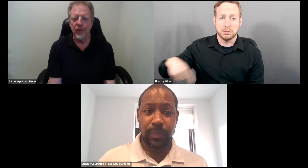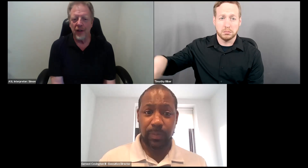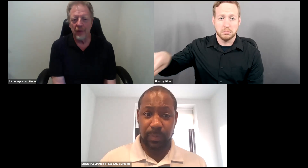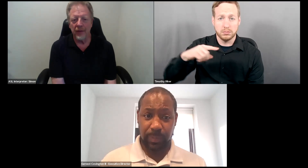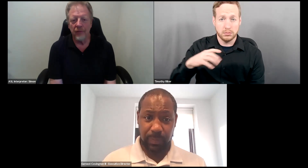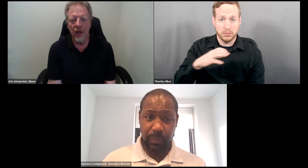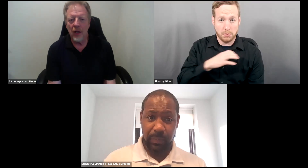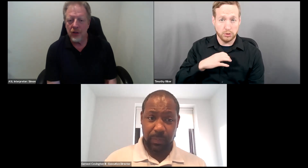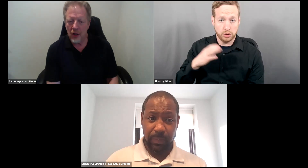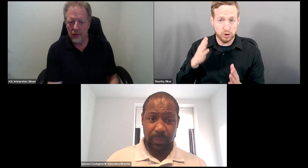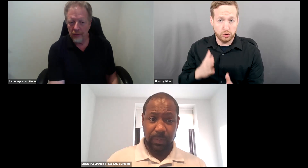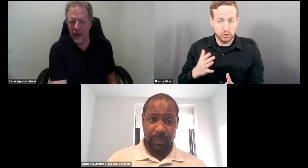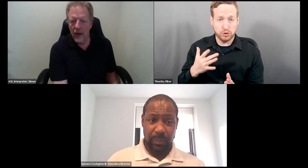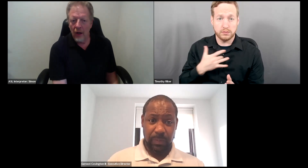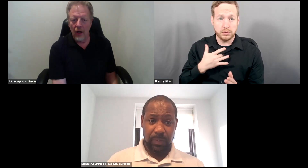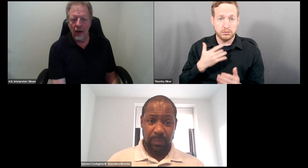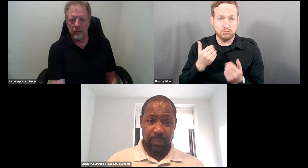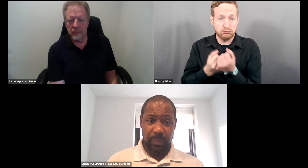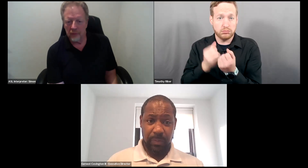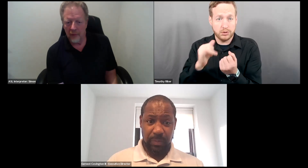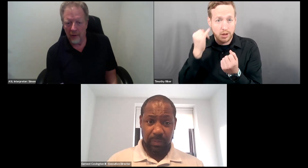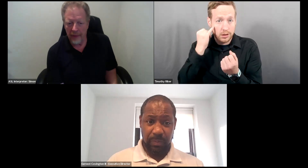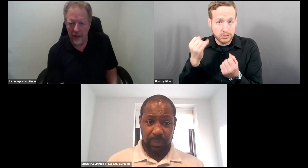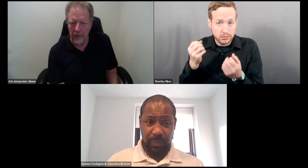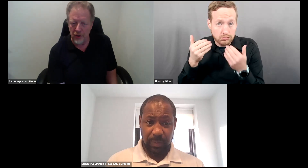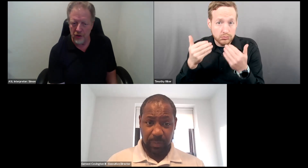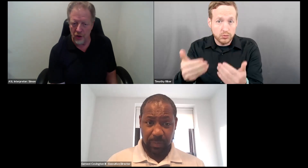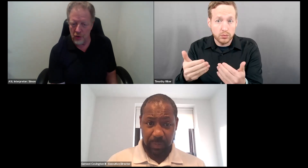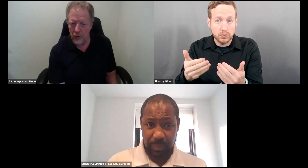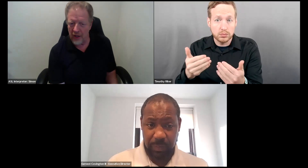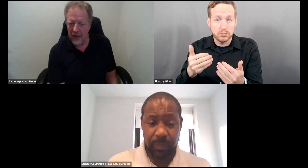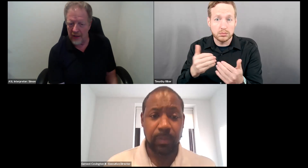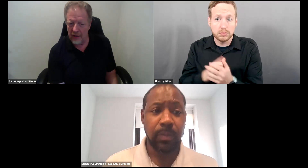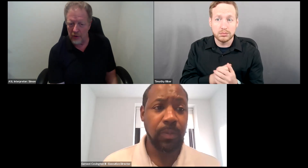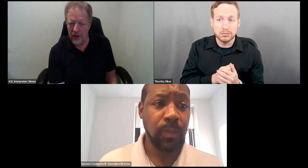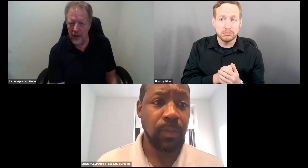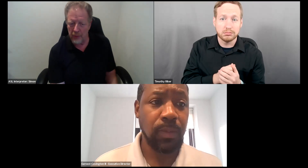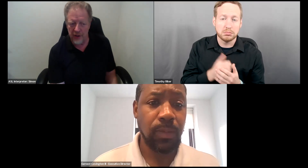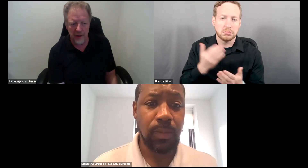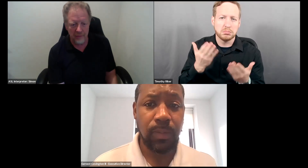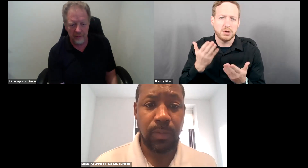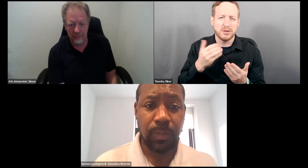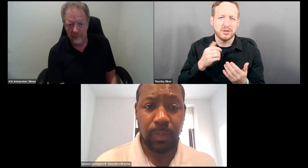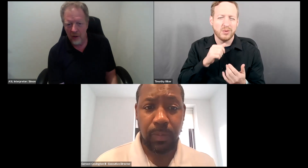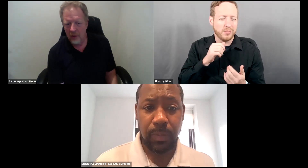Thank you for your comment. So, the commissioners, do you support that idea that we should go ahead and